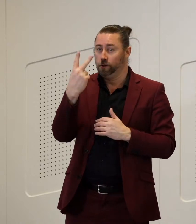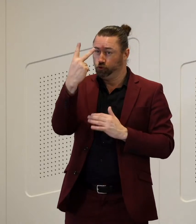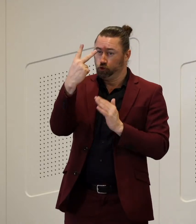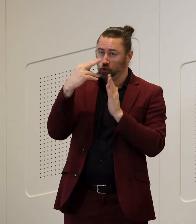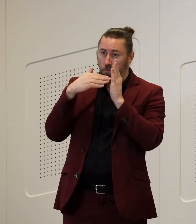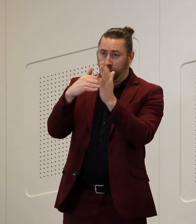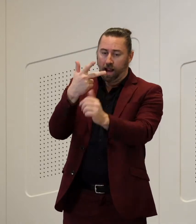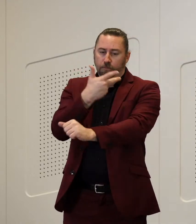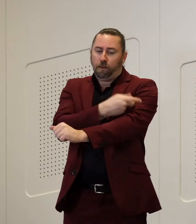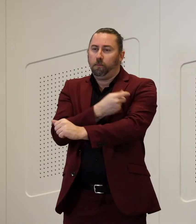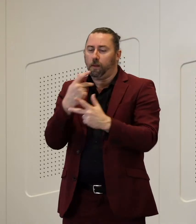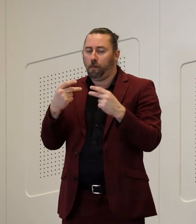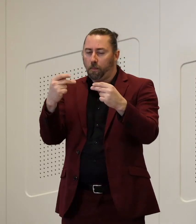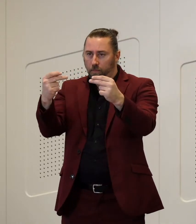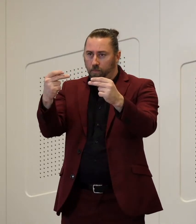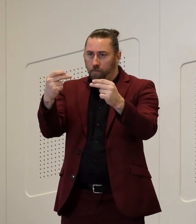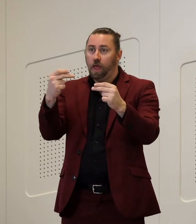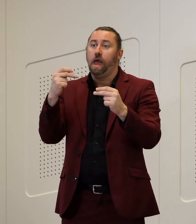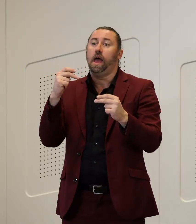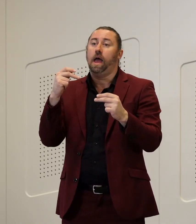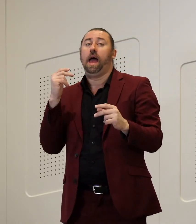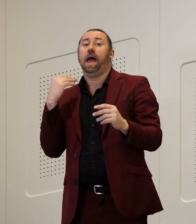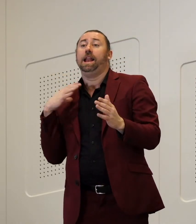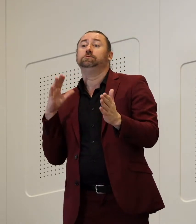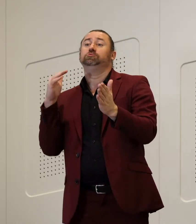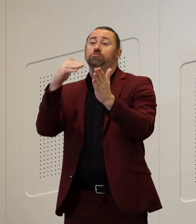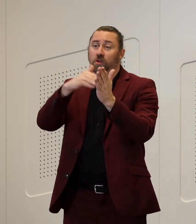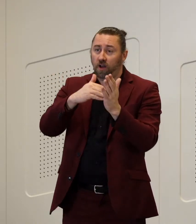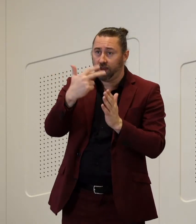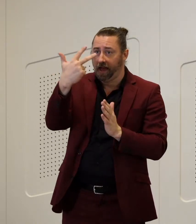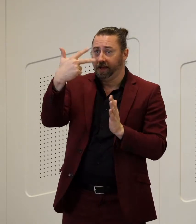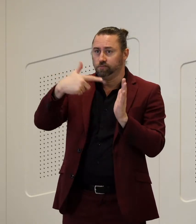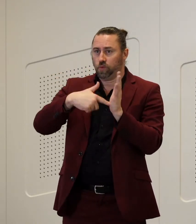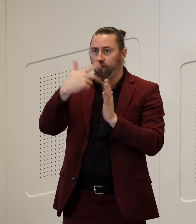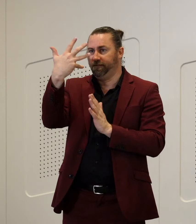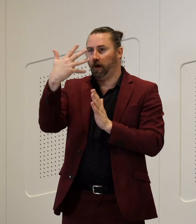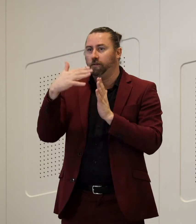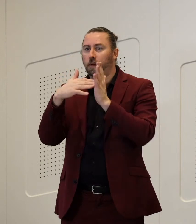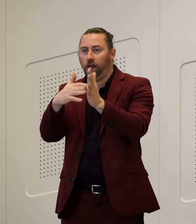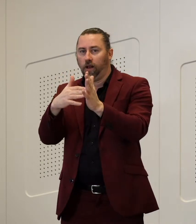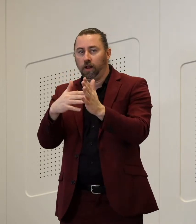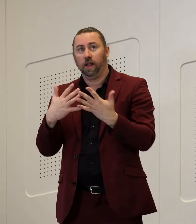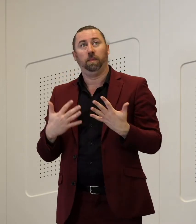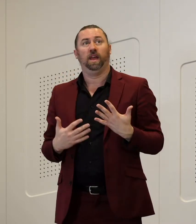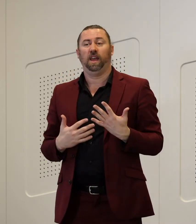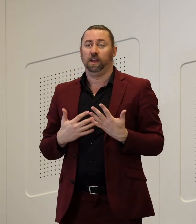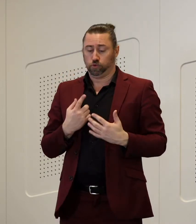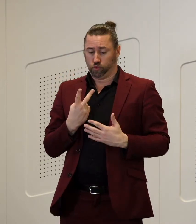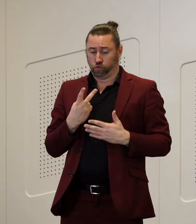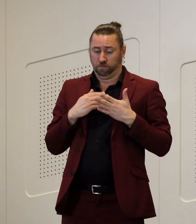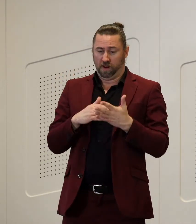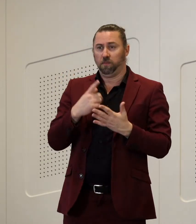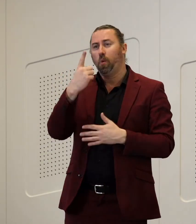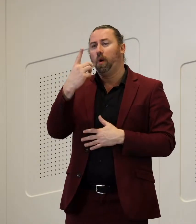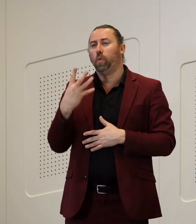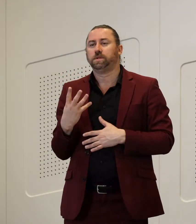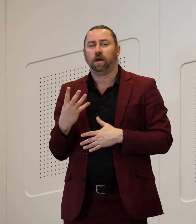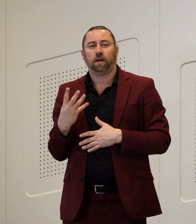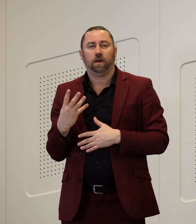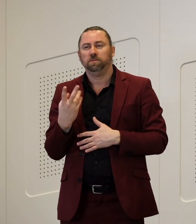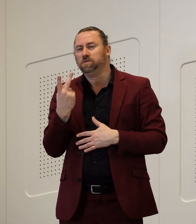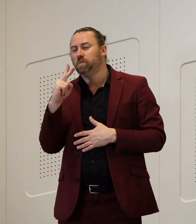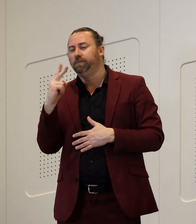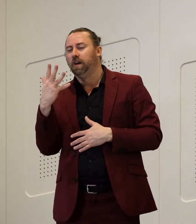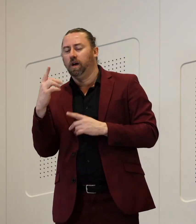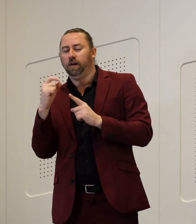need to get to 8.5 million. So we know we've done about 1 in 4 that are eligible at this